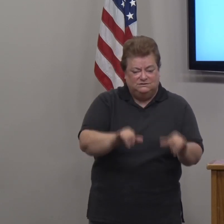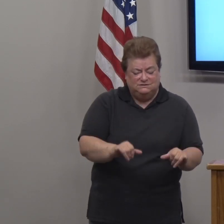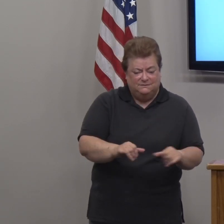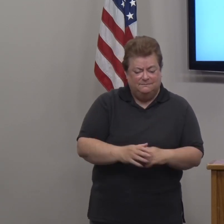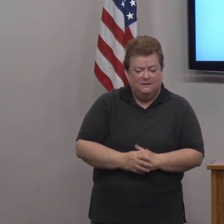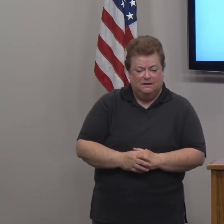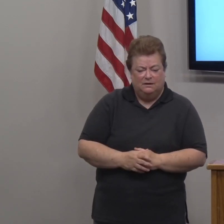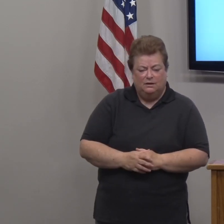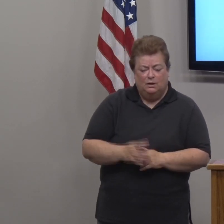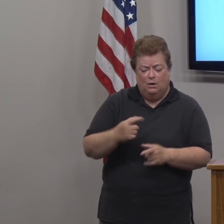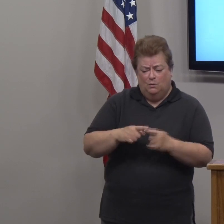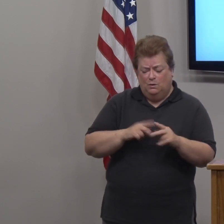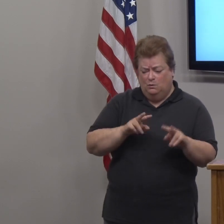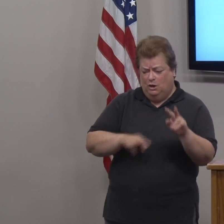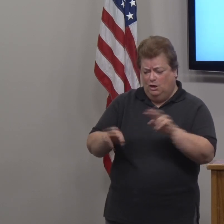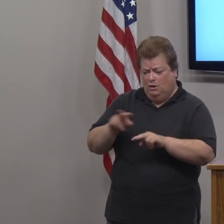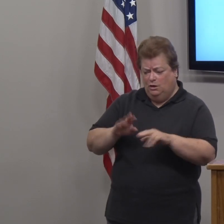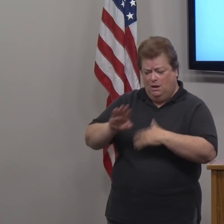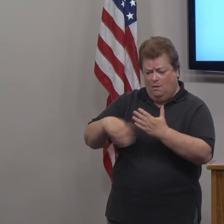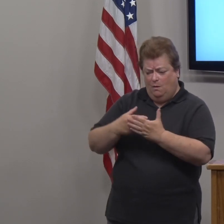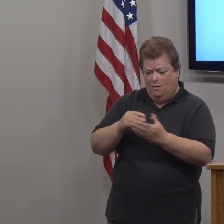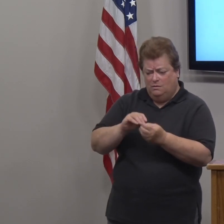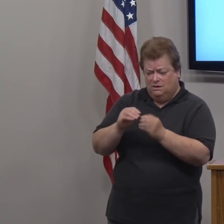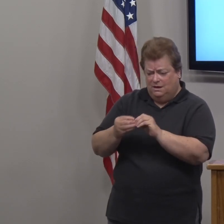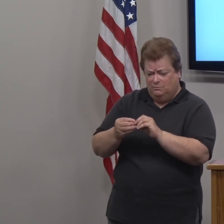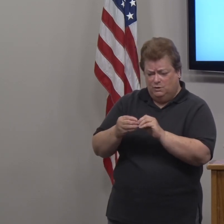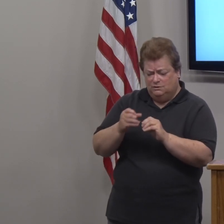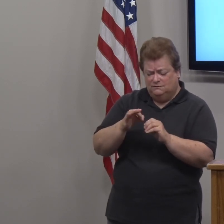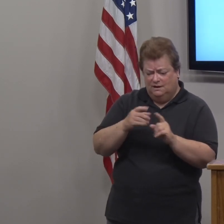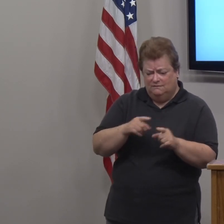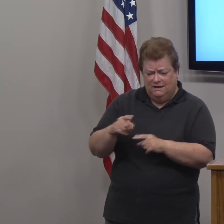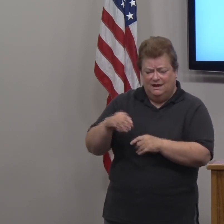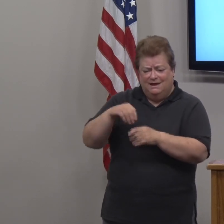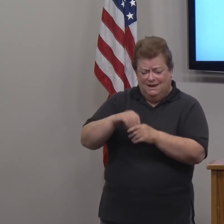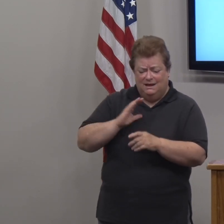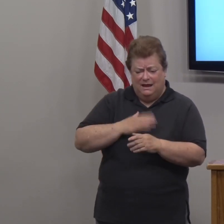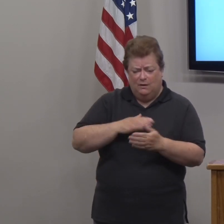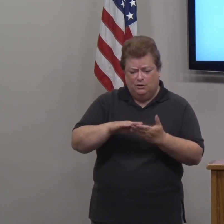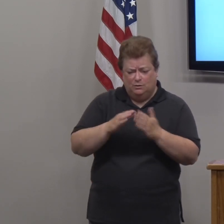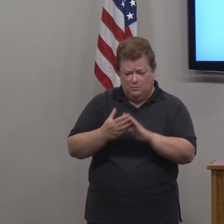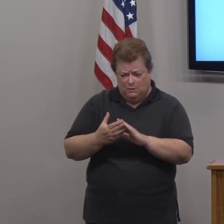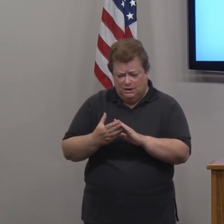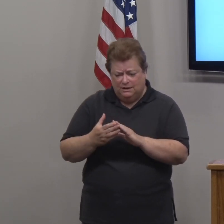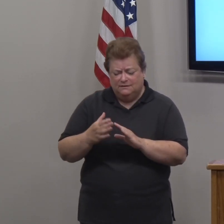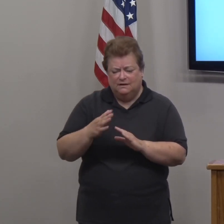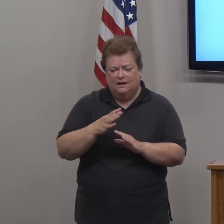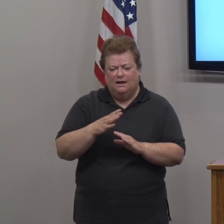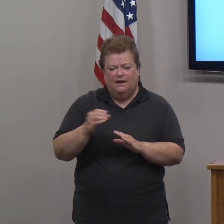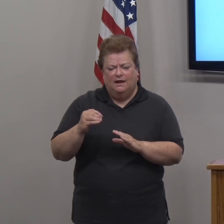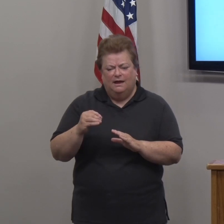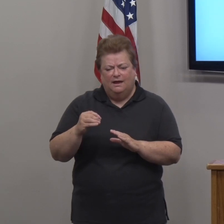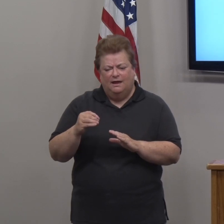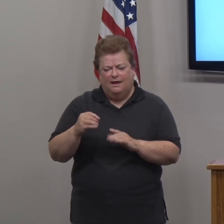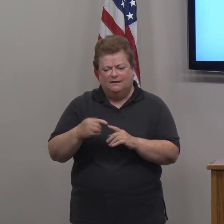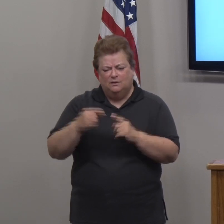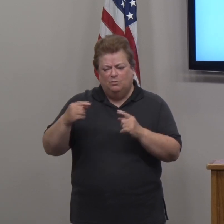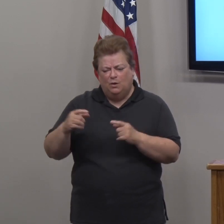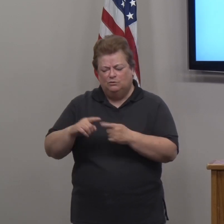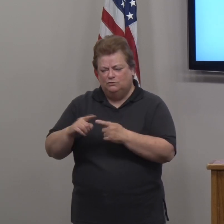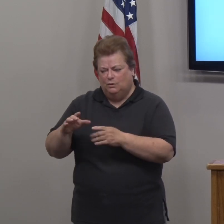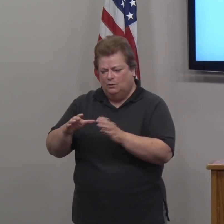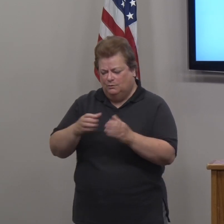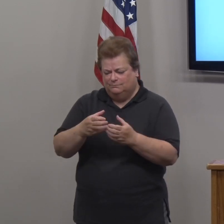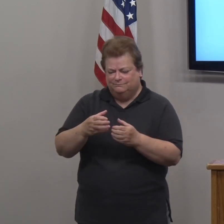when we look at the number of cases that are in our community as opposed to those individuals associated with our colleges